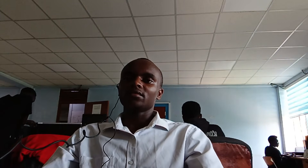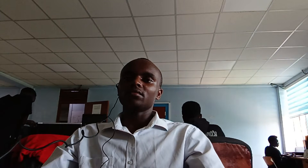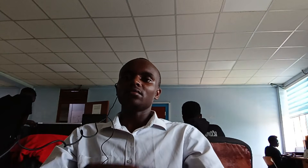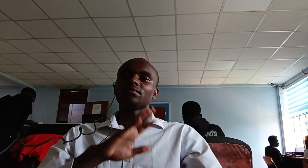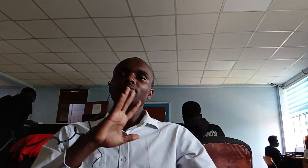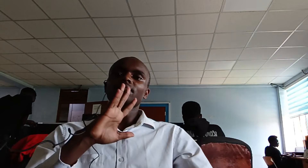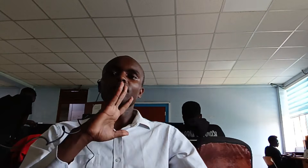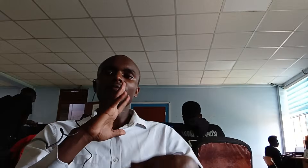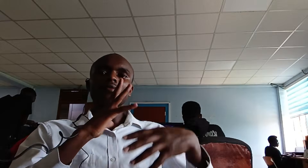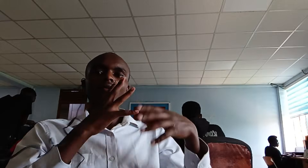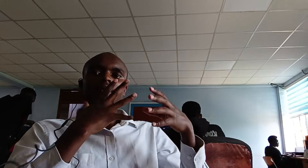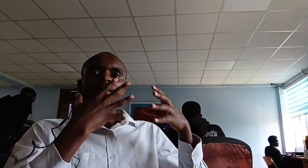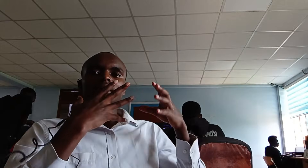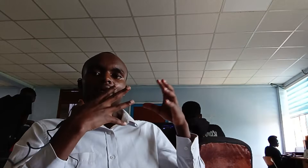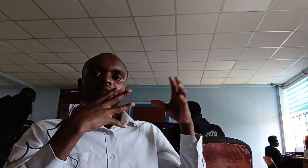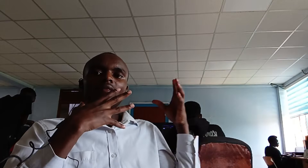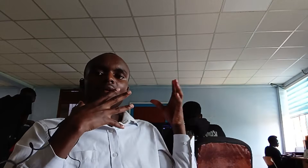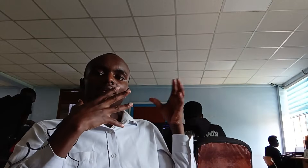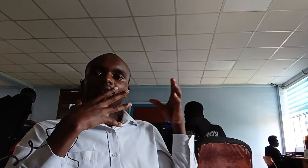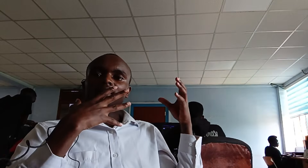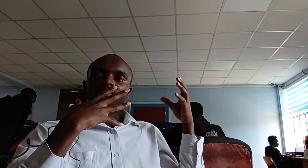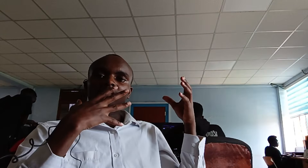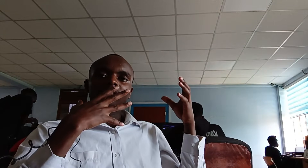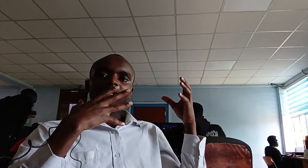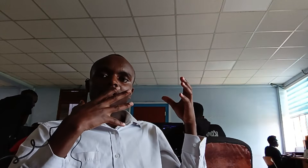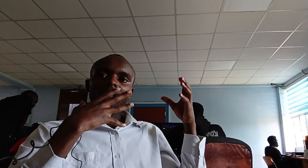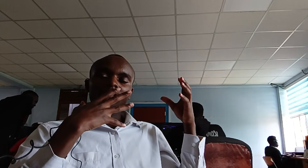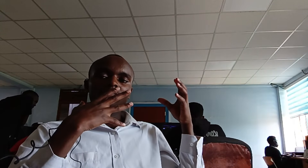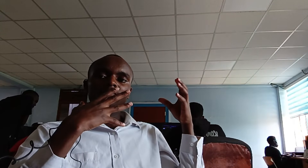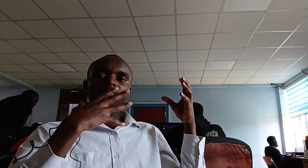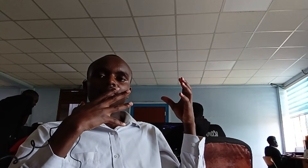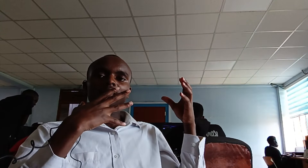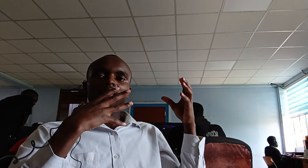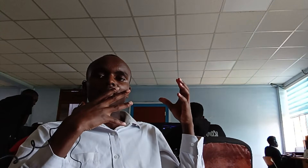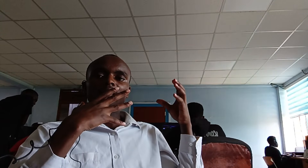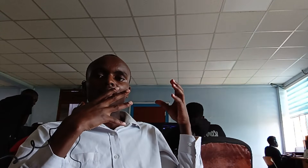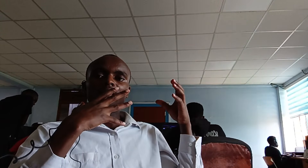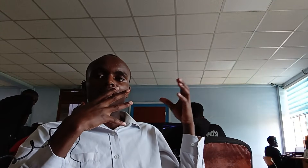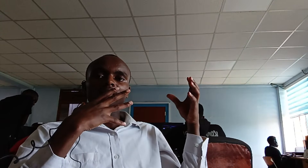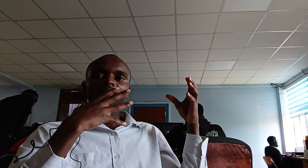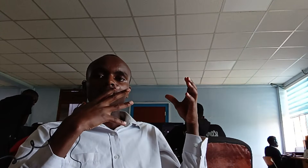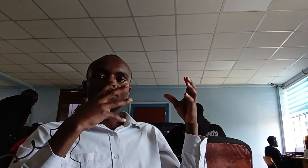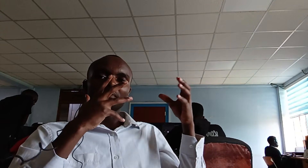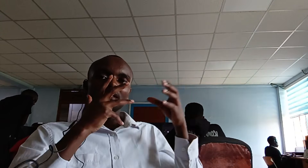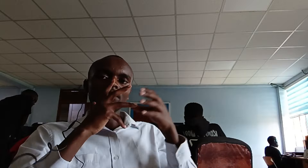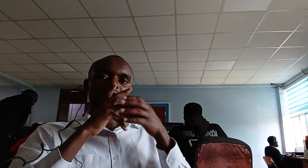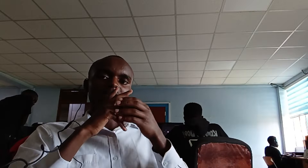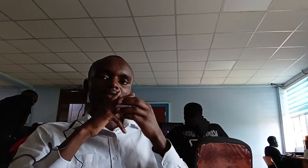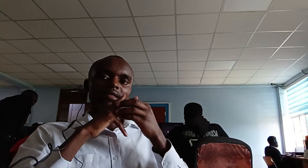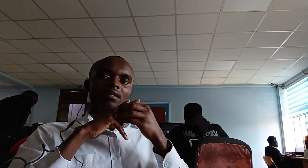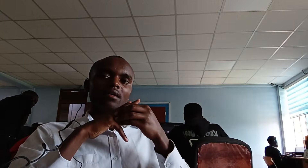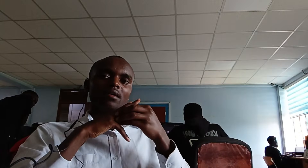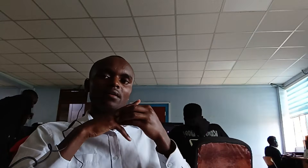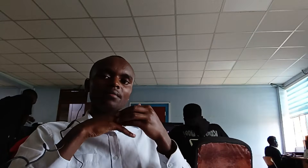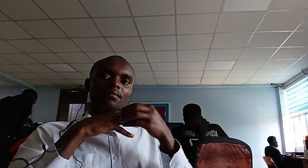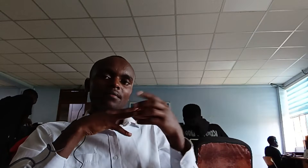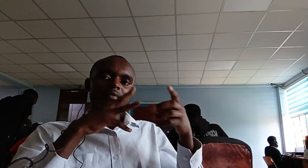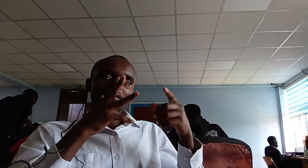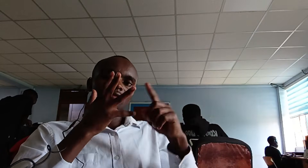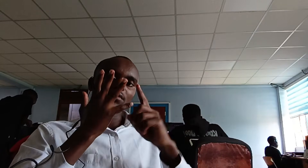So the right hand side removes the ring from the left hand side. Now this